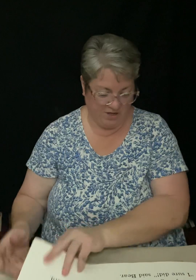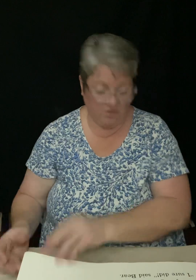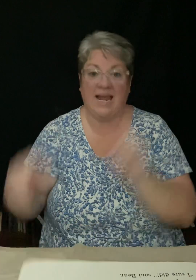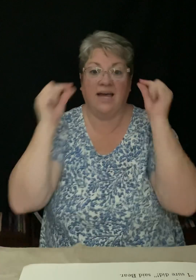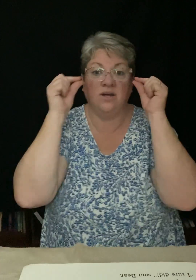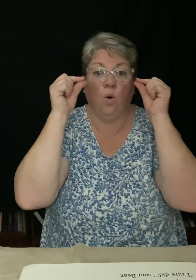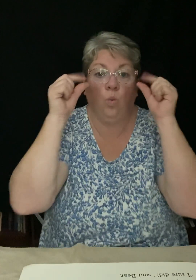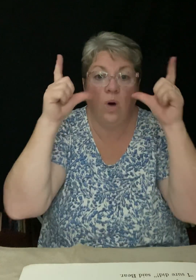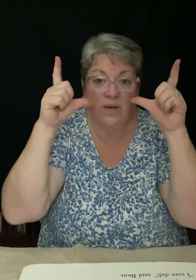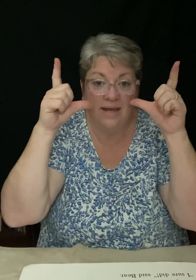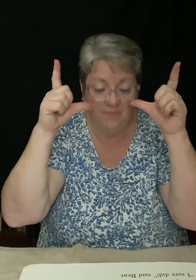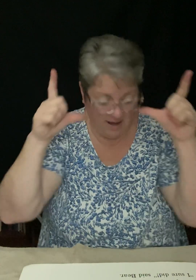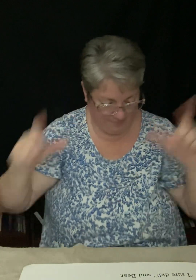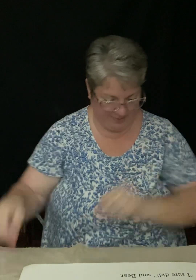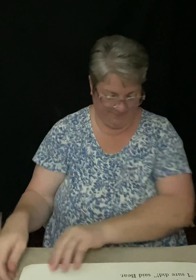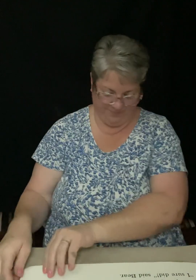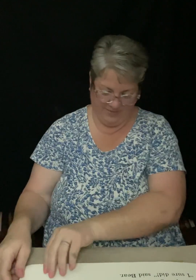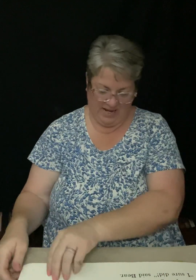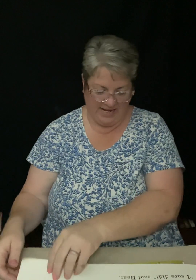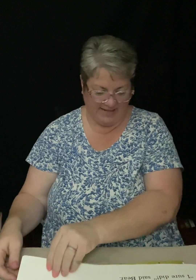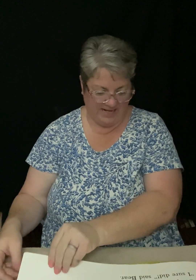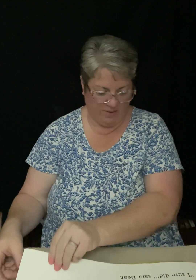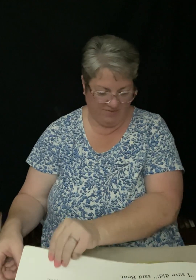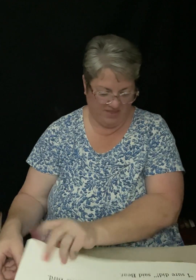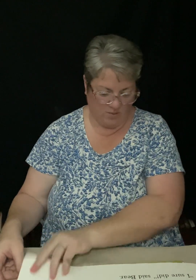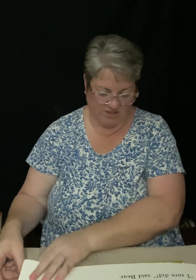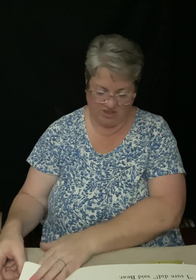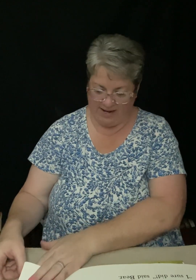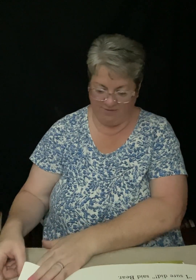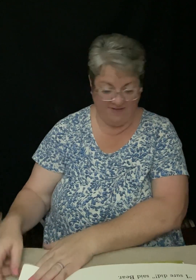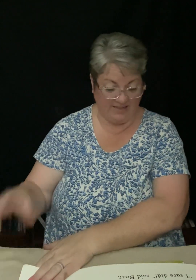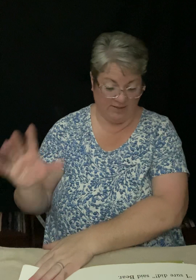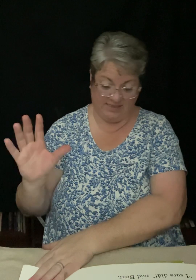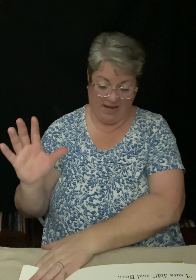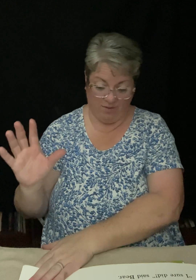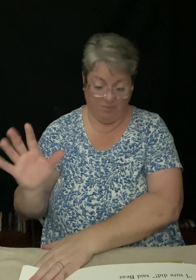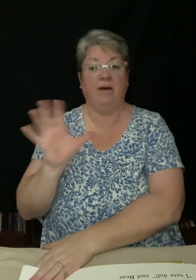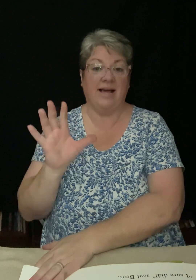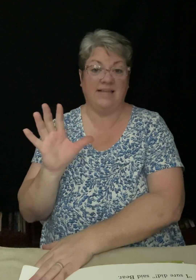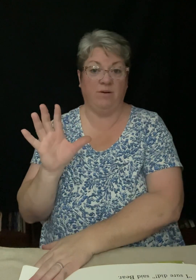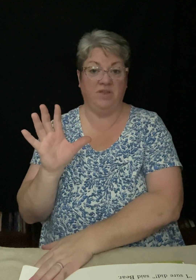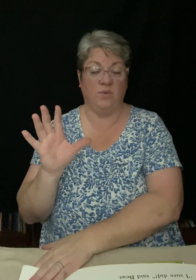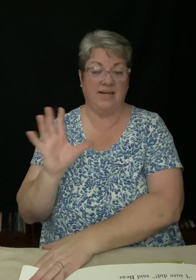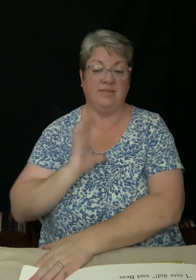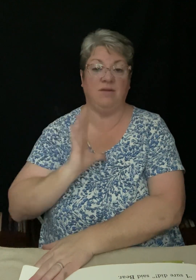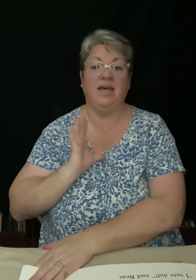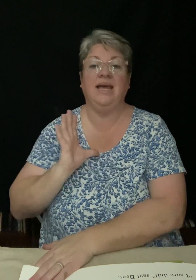returned and woke him up and asked how everything was down south. Bear asked how everything was down south, and he